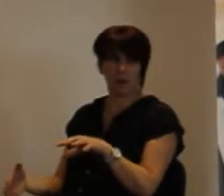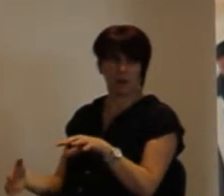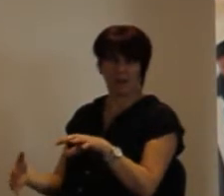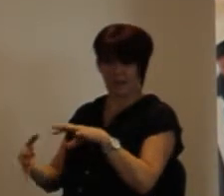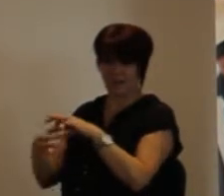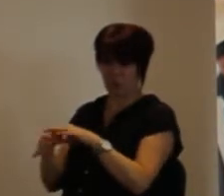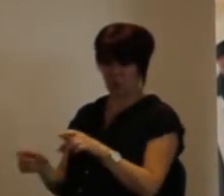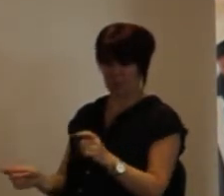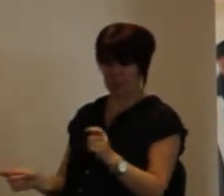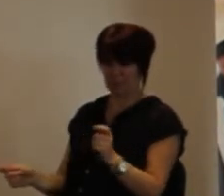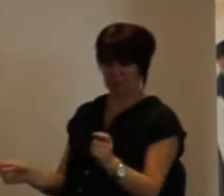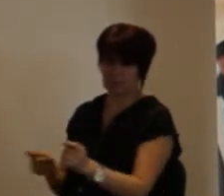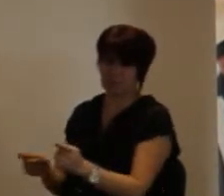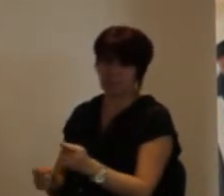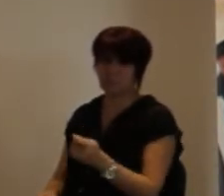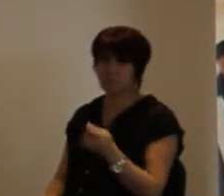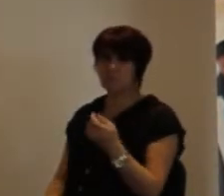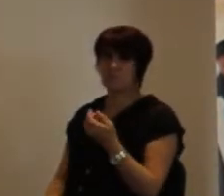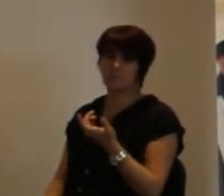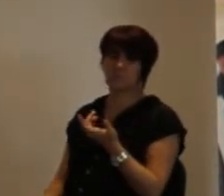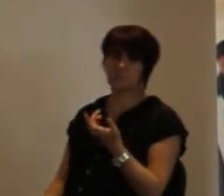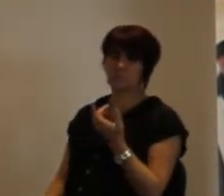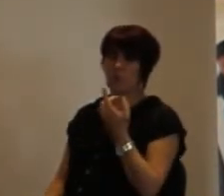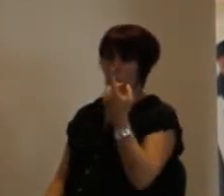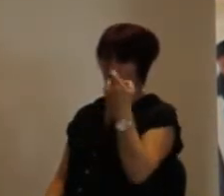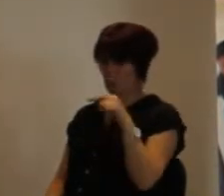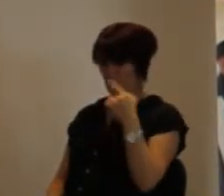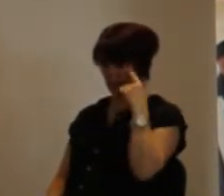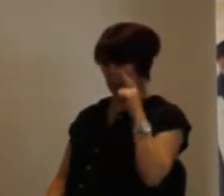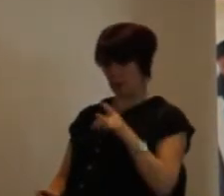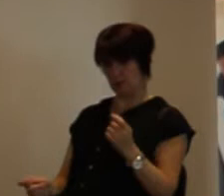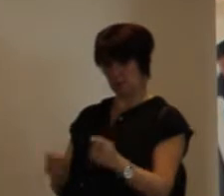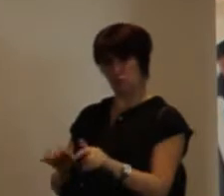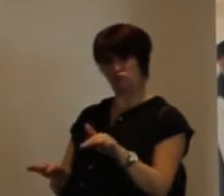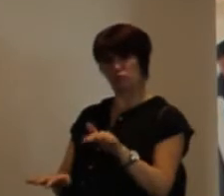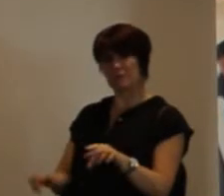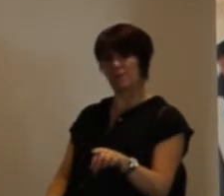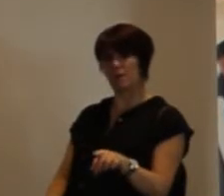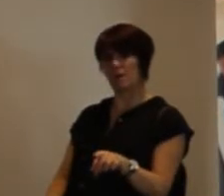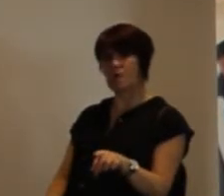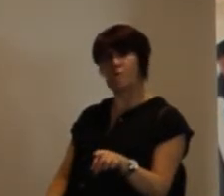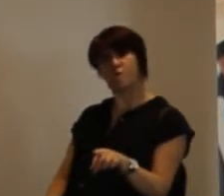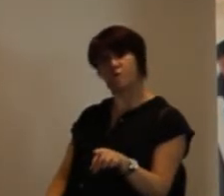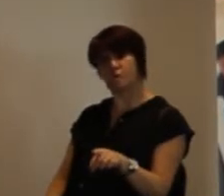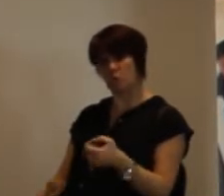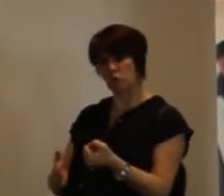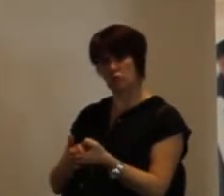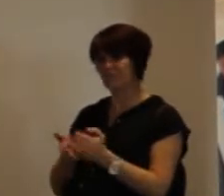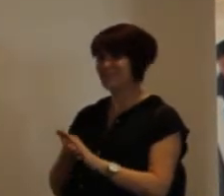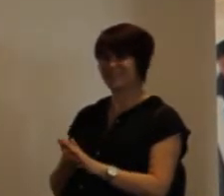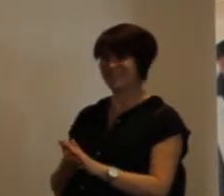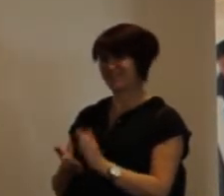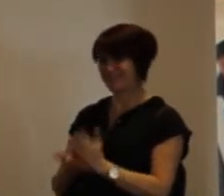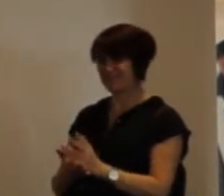adjustment. There may be things that may seem to one extent reasonable, but certain constraints mean they're